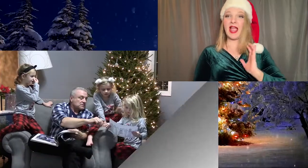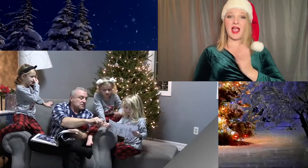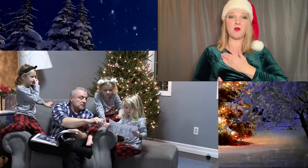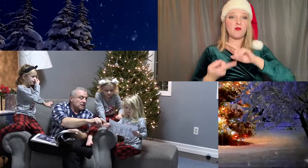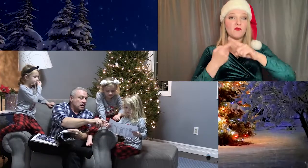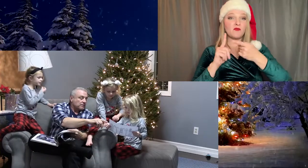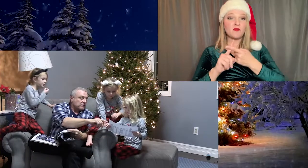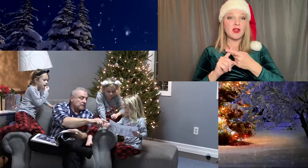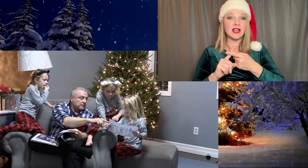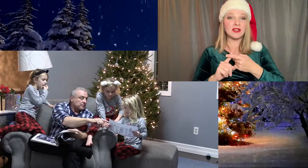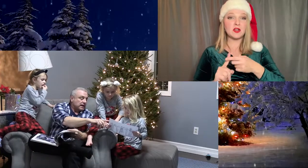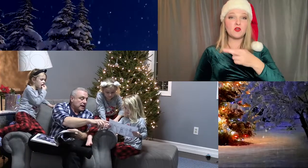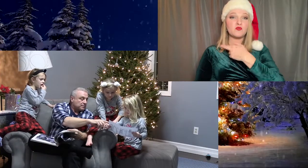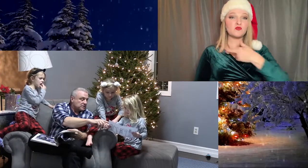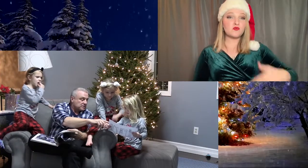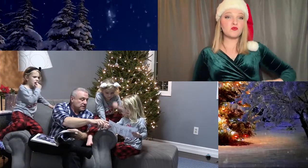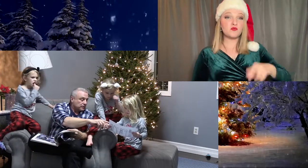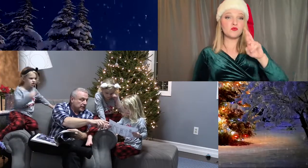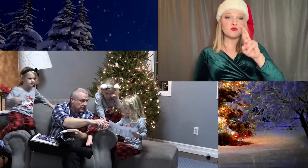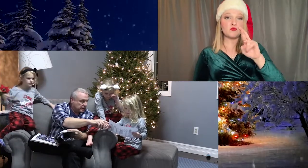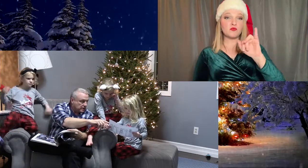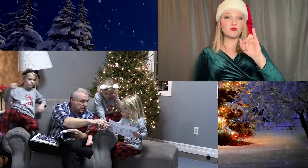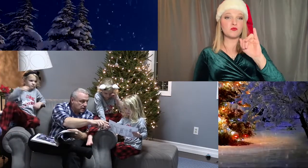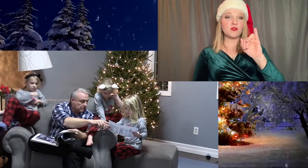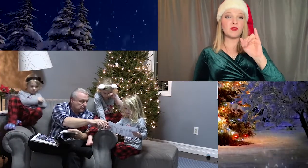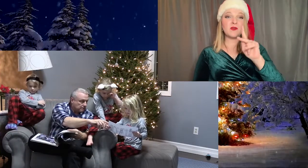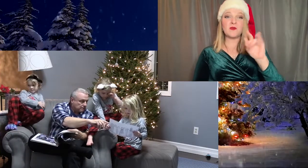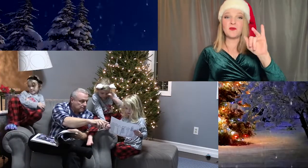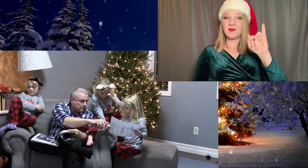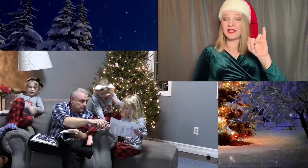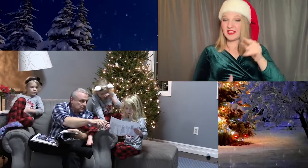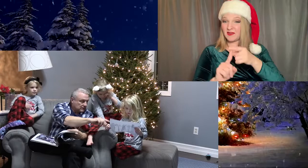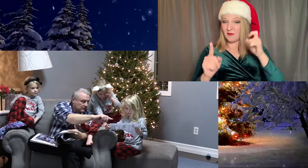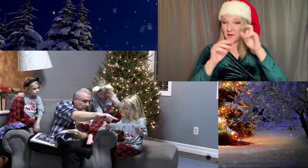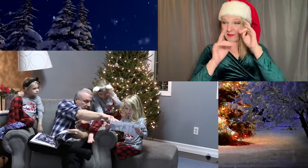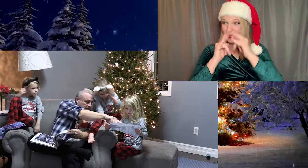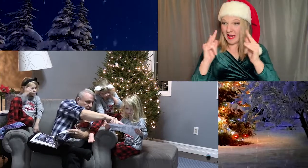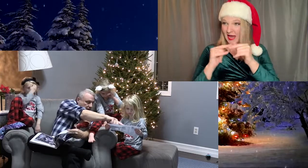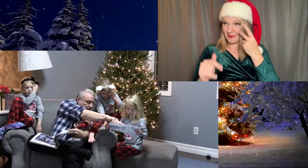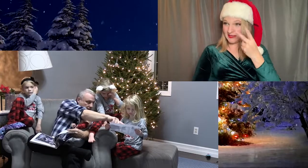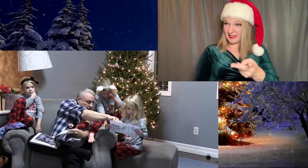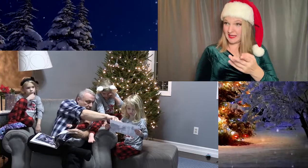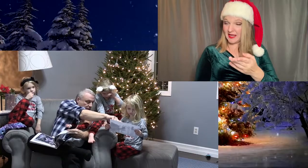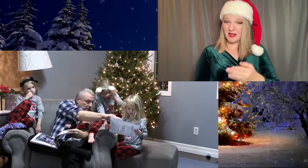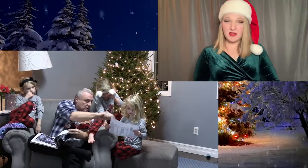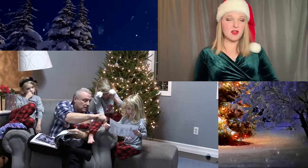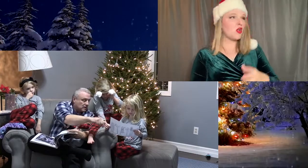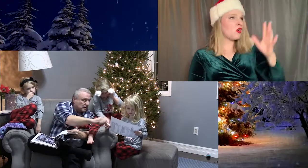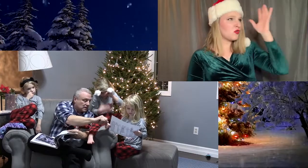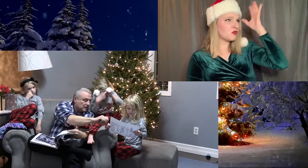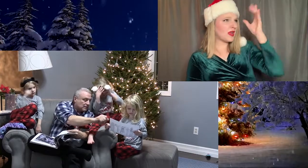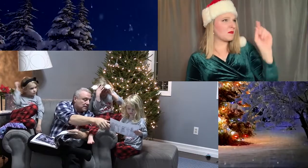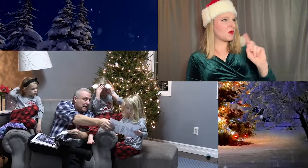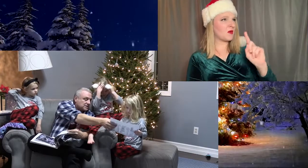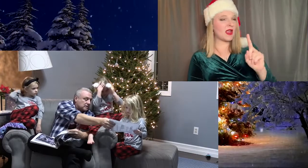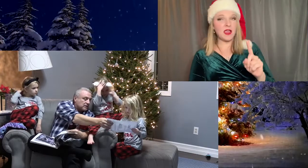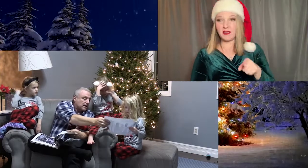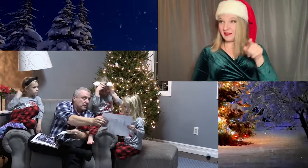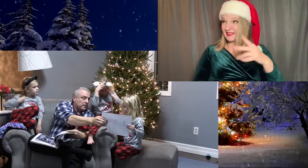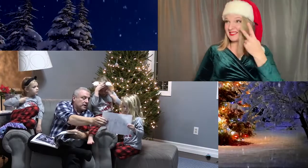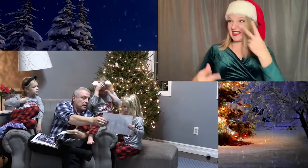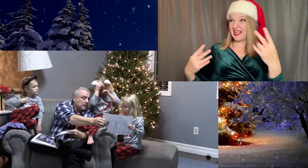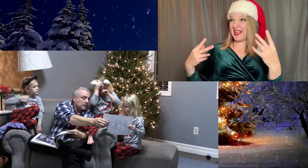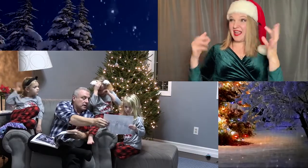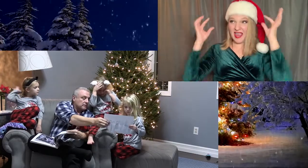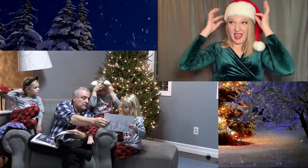And do you see our friend from camp? Do you see Ricky in there? I don't know. Right there. Where's Grandpa? That's your